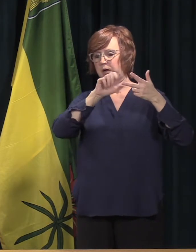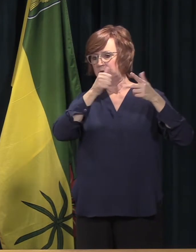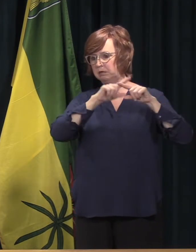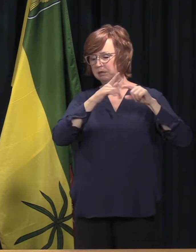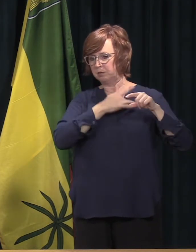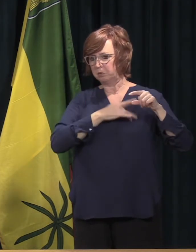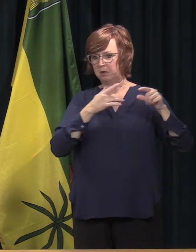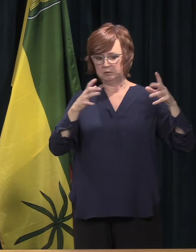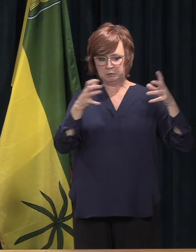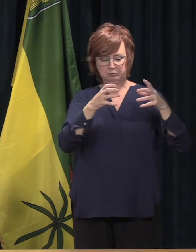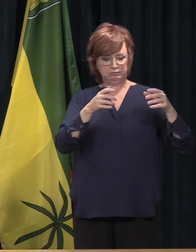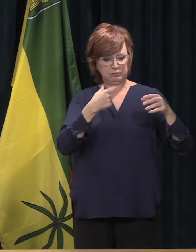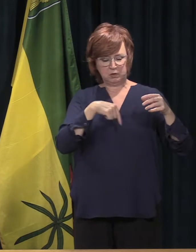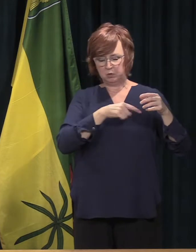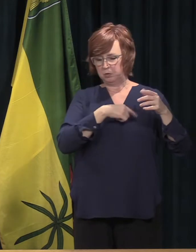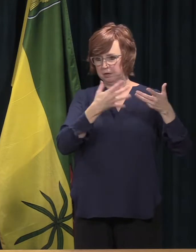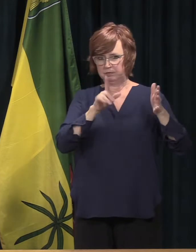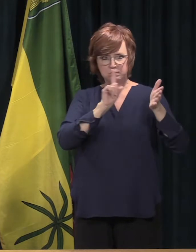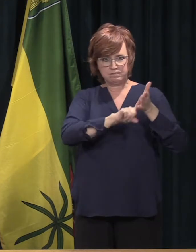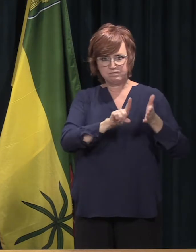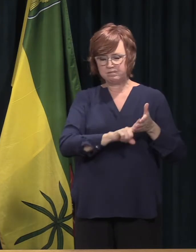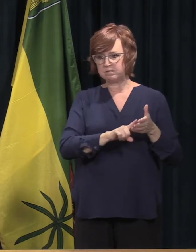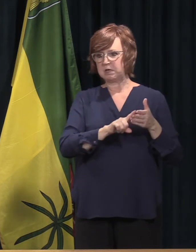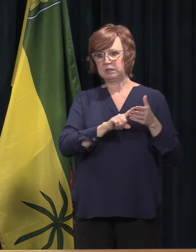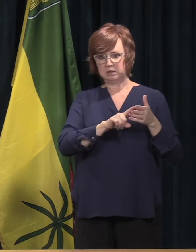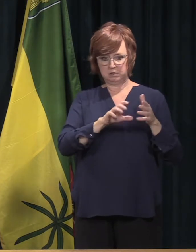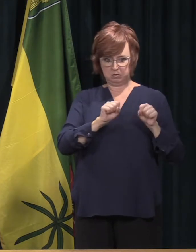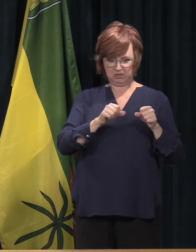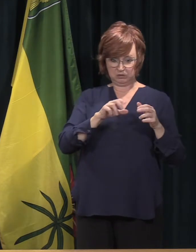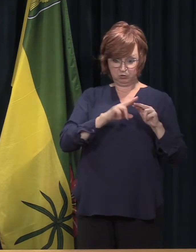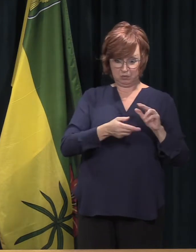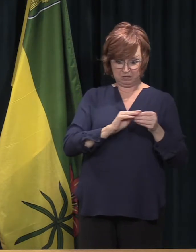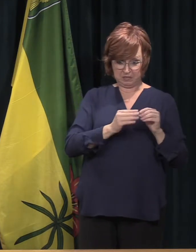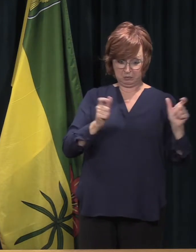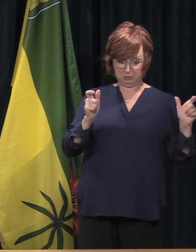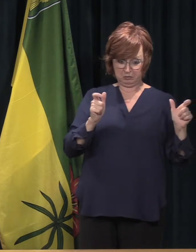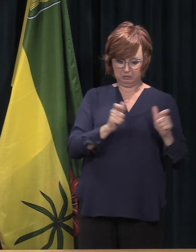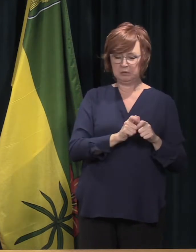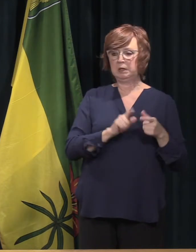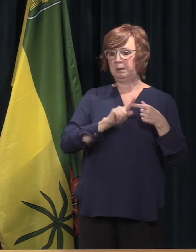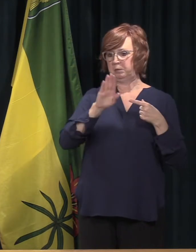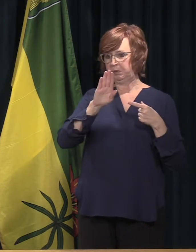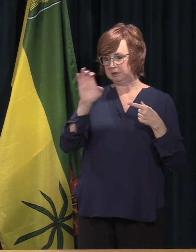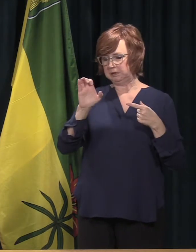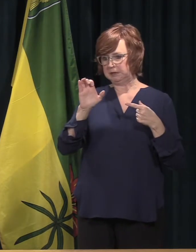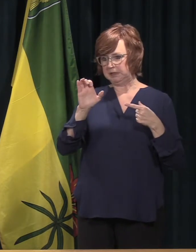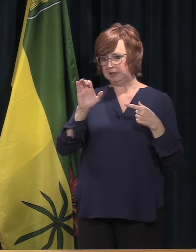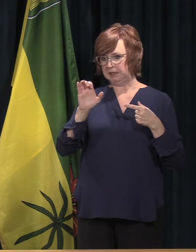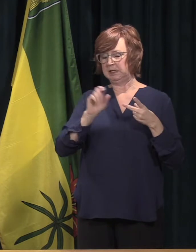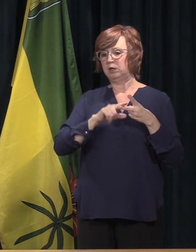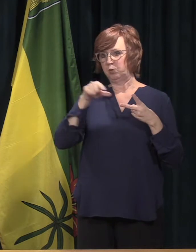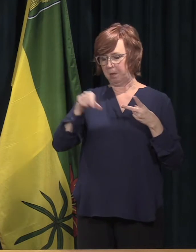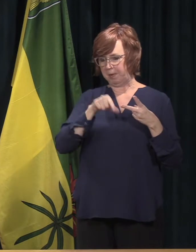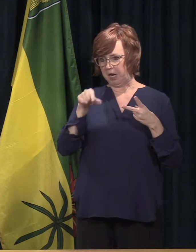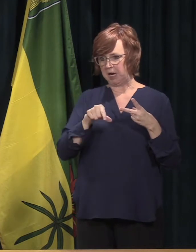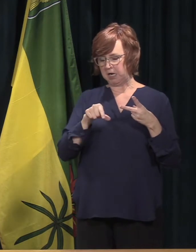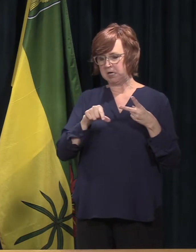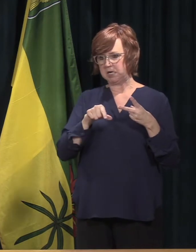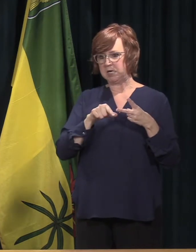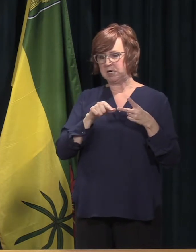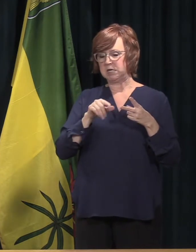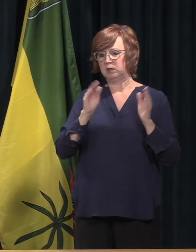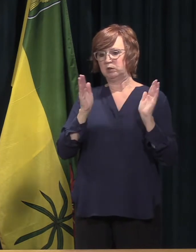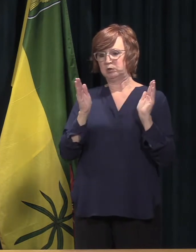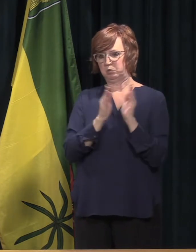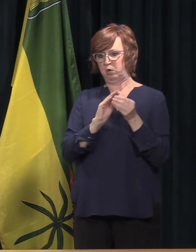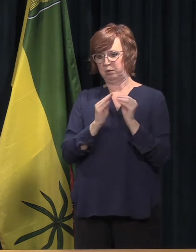have actually, and I think BC are becoming even more restrictive. And so we've had those discussions this morning,